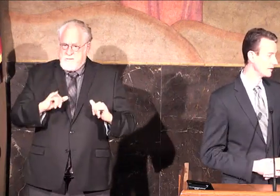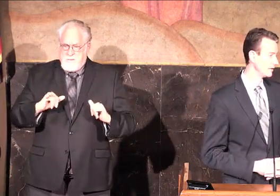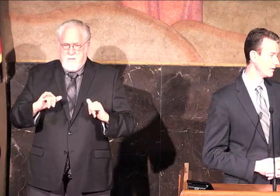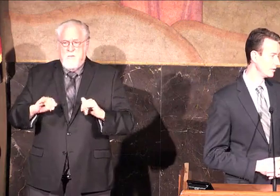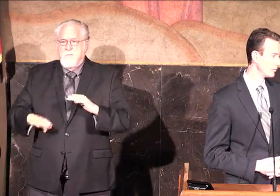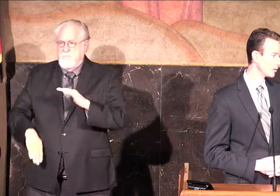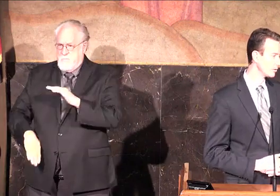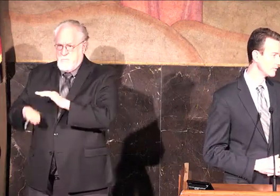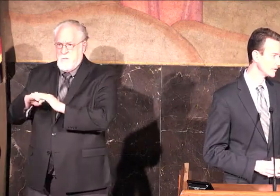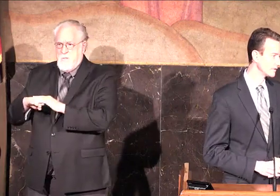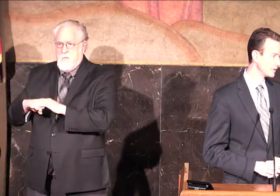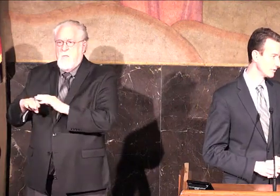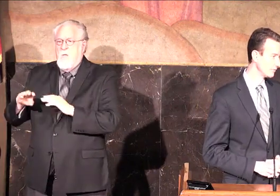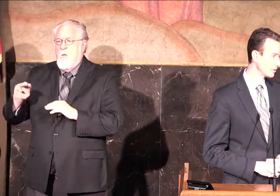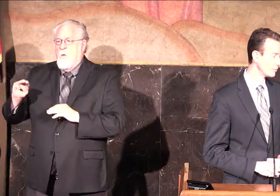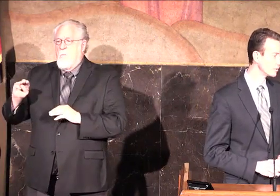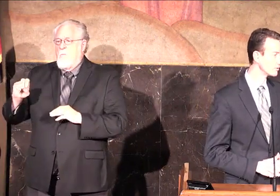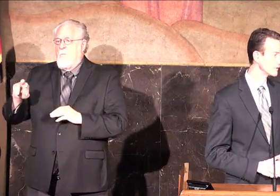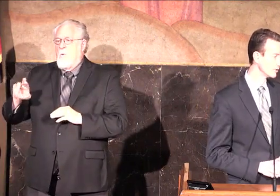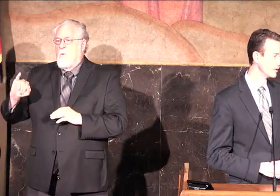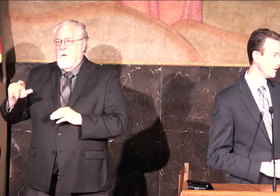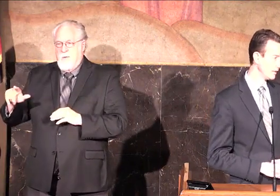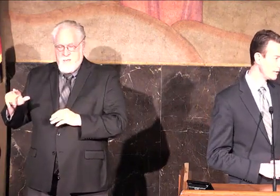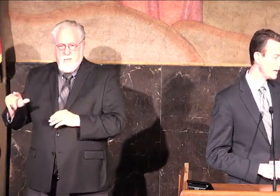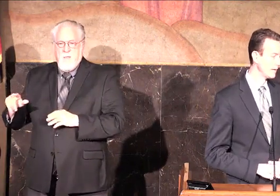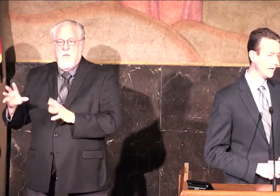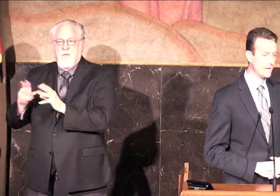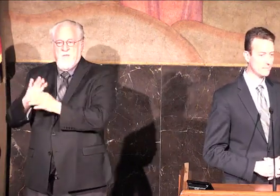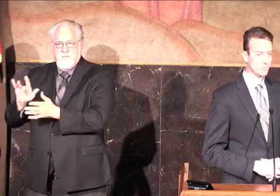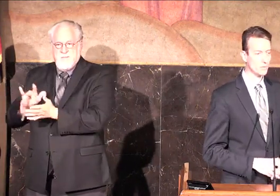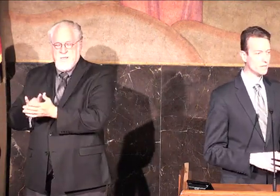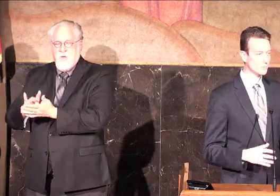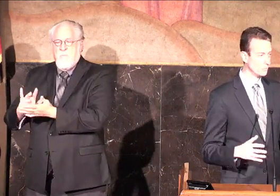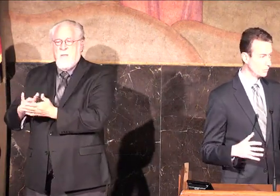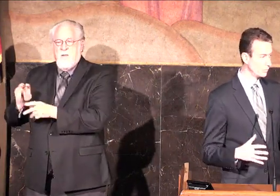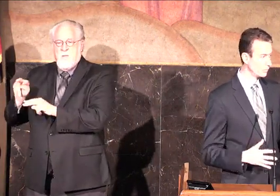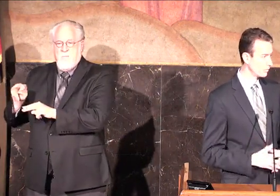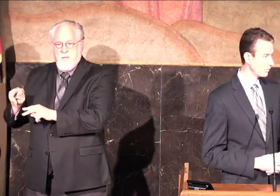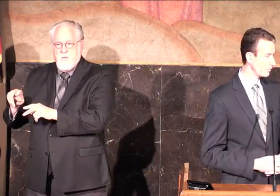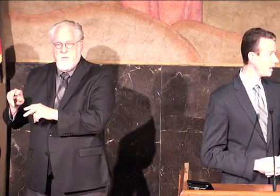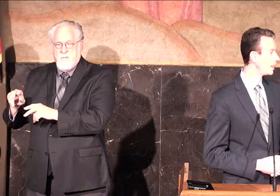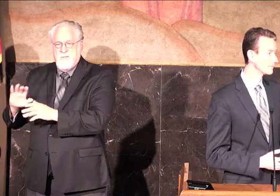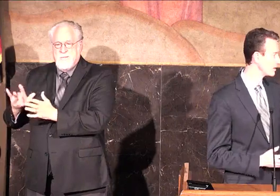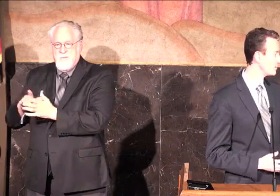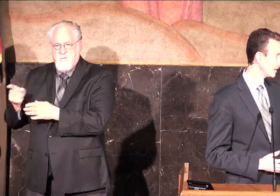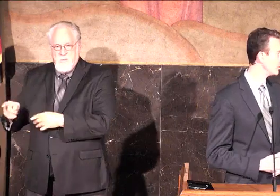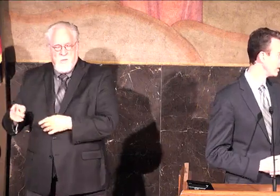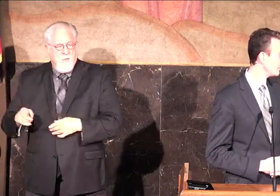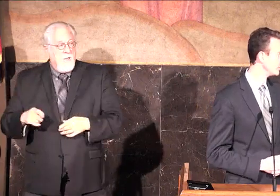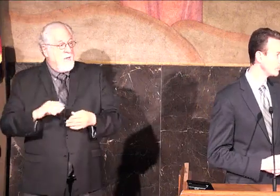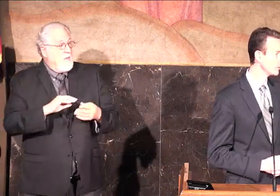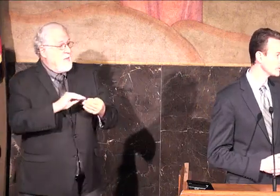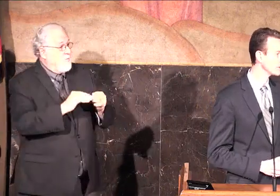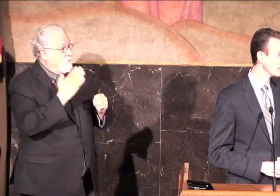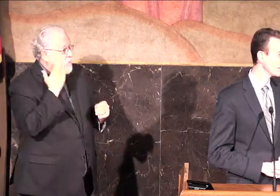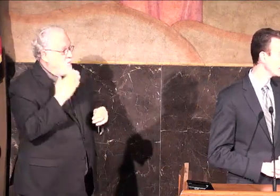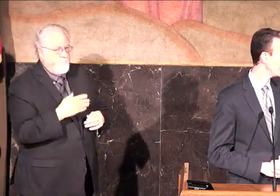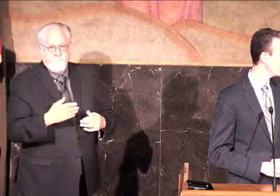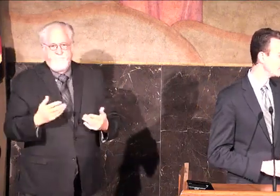at the Morial Convention Center, the medical monitoring station there. Do you know how much? Off the top of my head, I don't have those